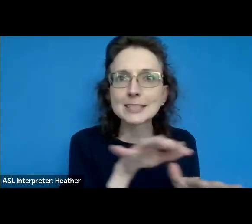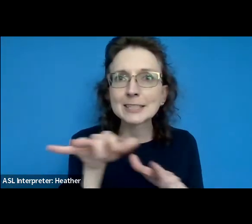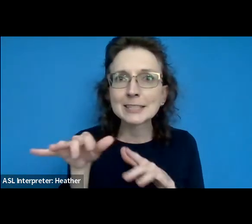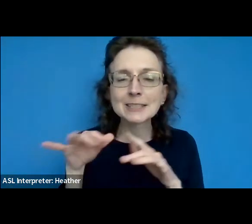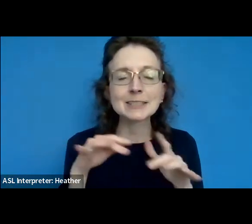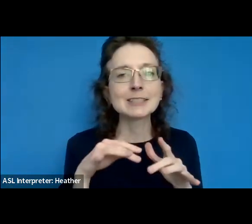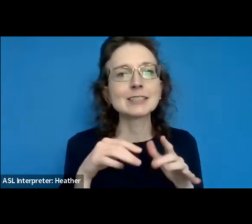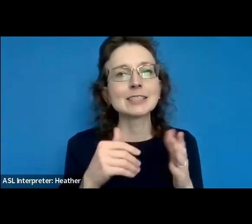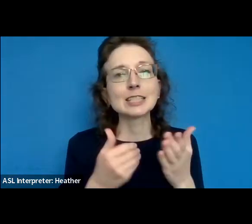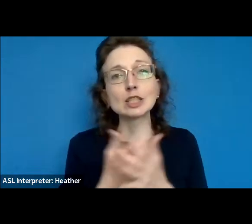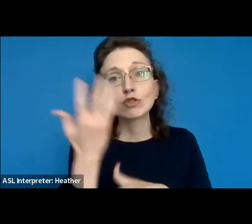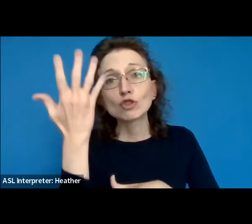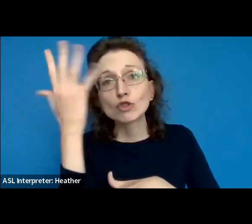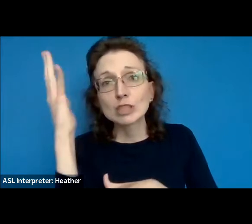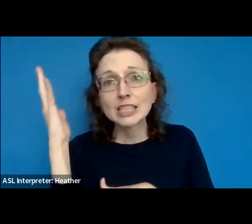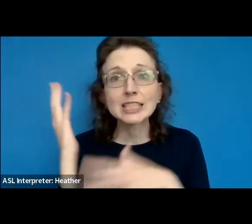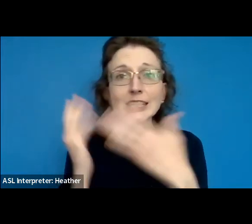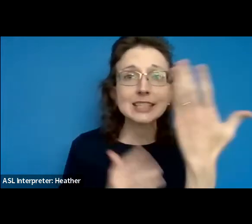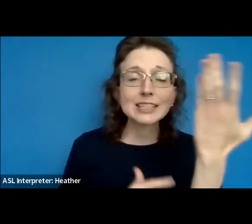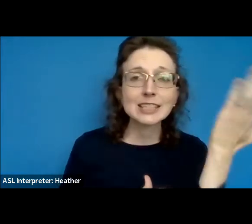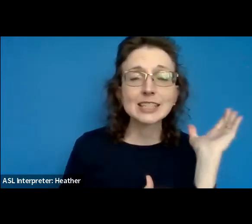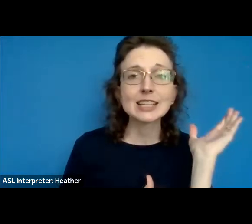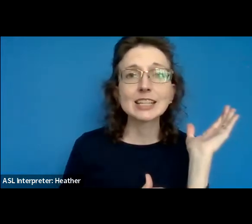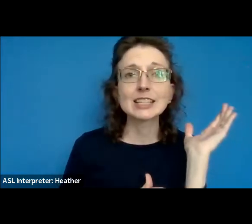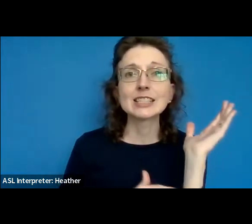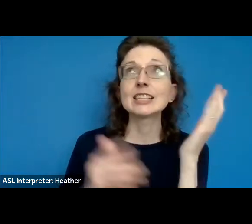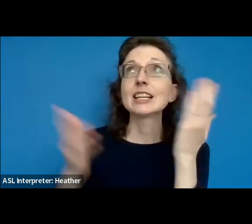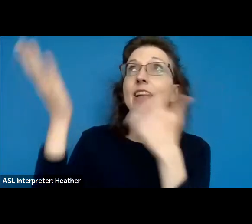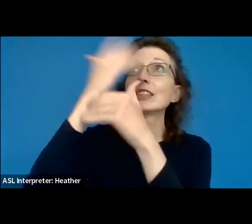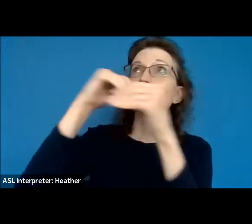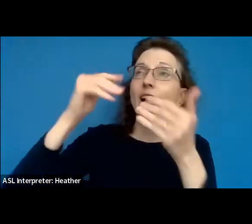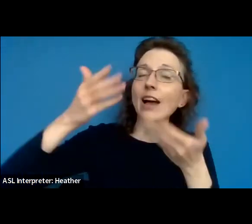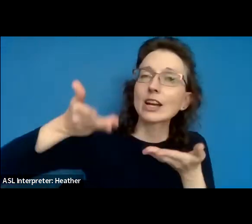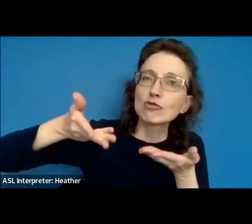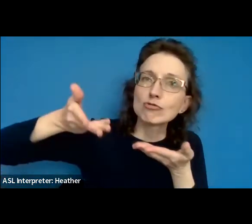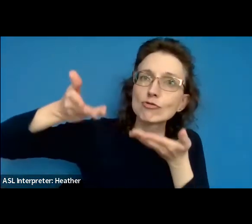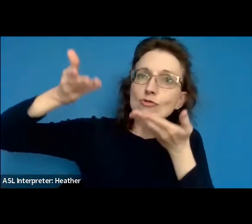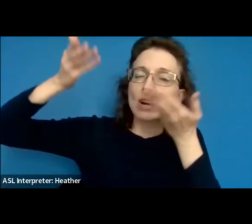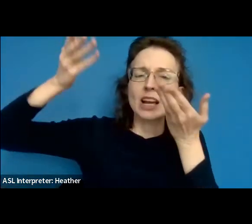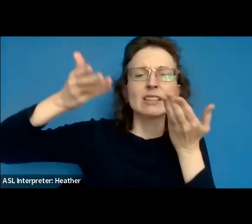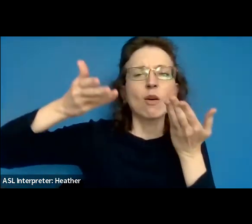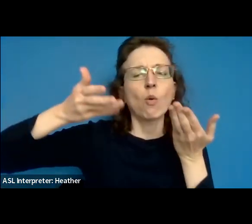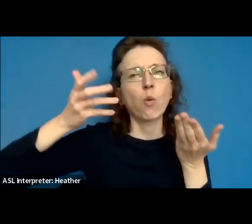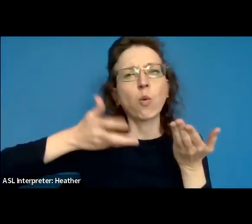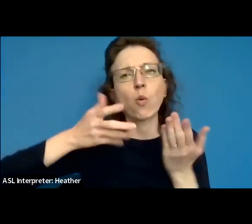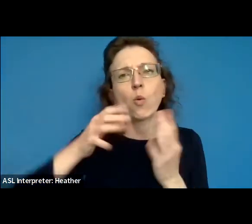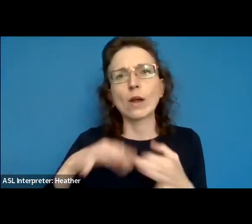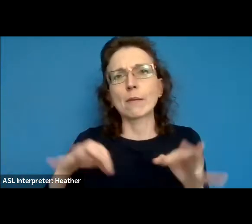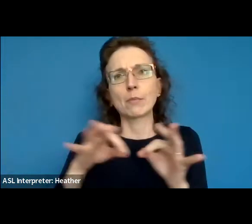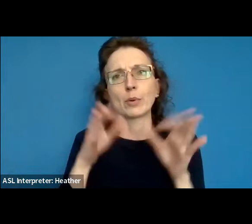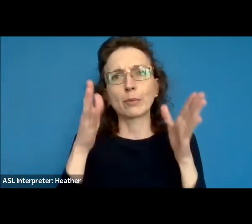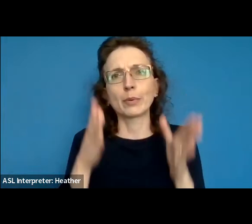and new trees. He would raise the sky. So this is such an important figure